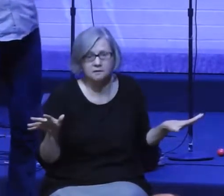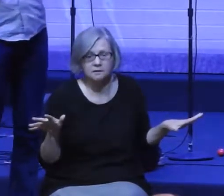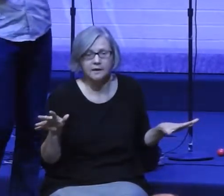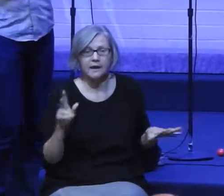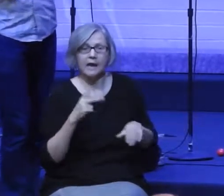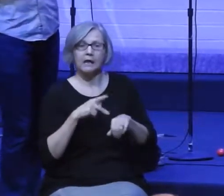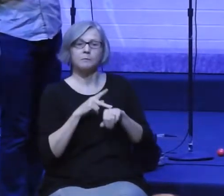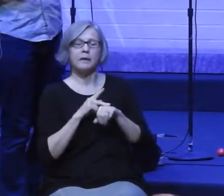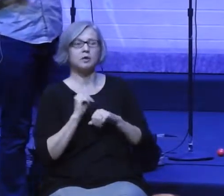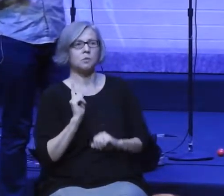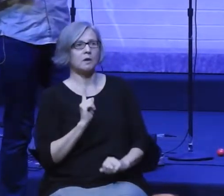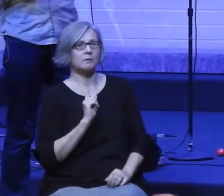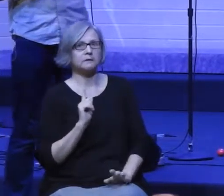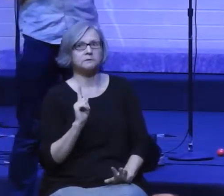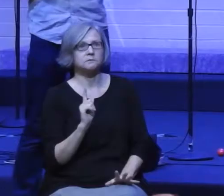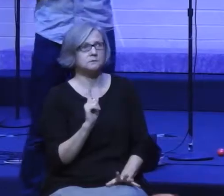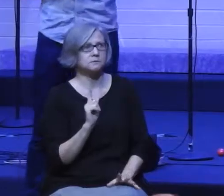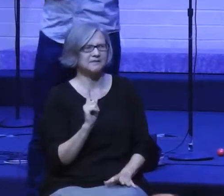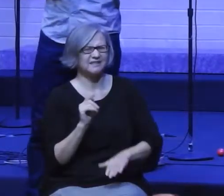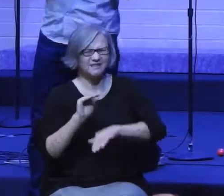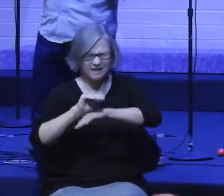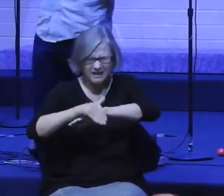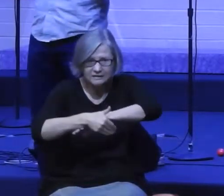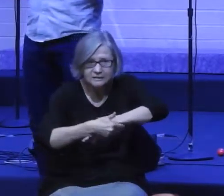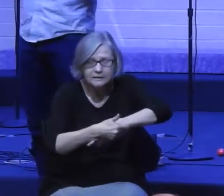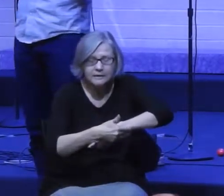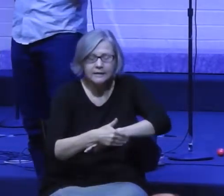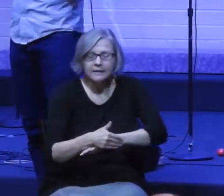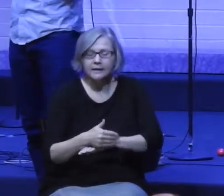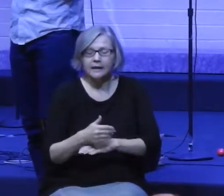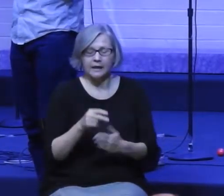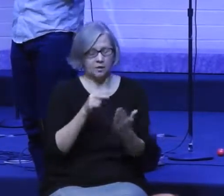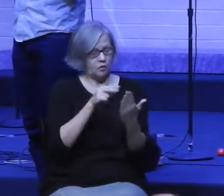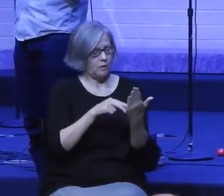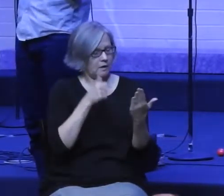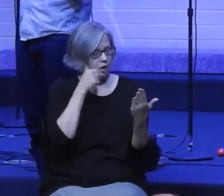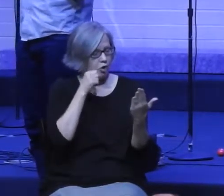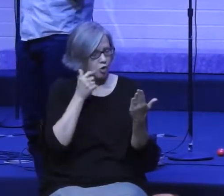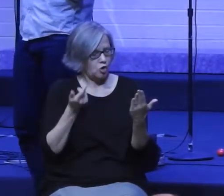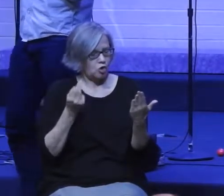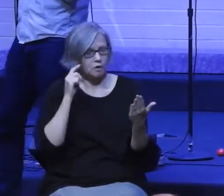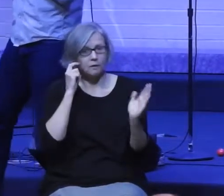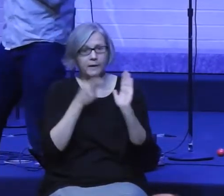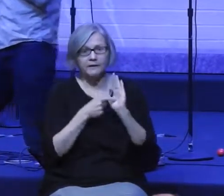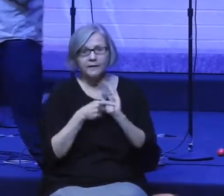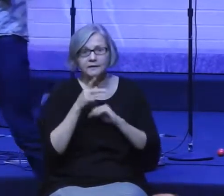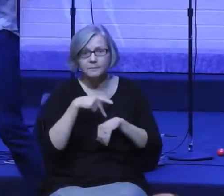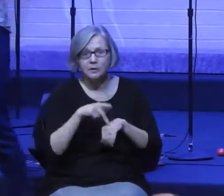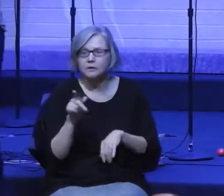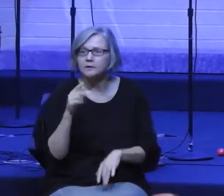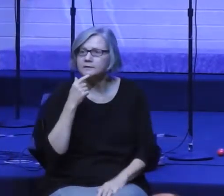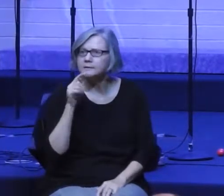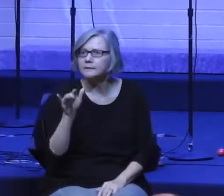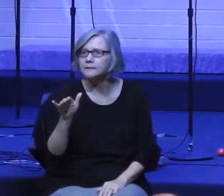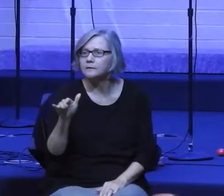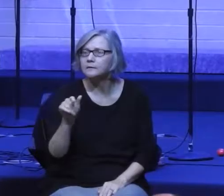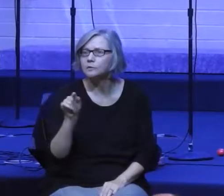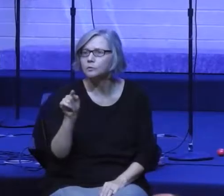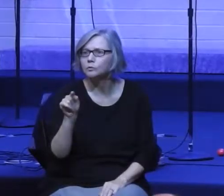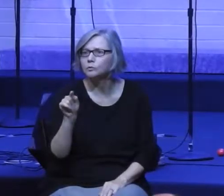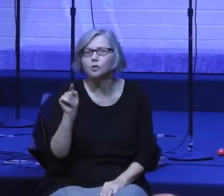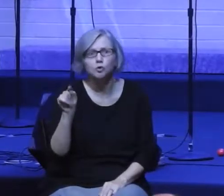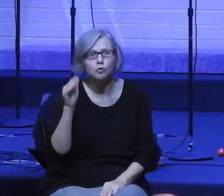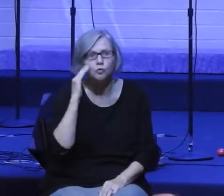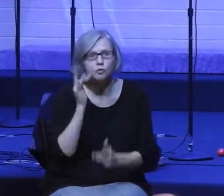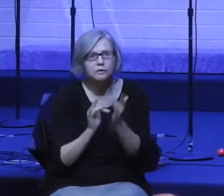And Peter's walking around at night. A little girl, or it says a girl, who knows a little, saw him and said, wait a minute, wait a minute. You